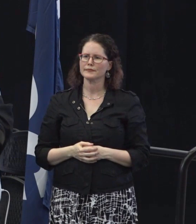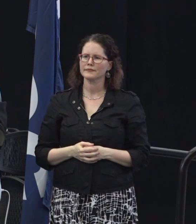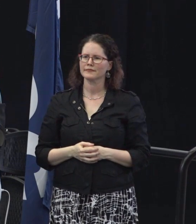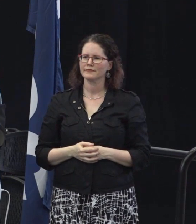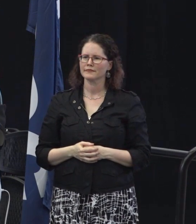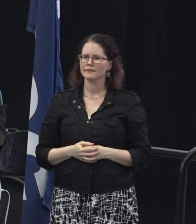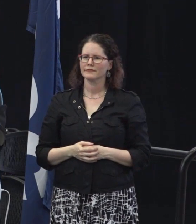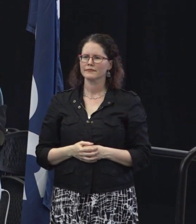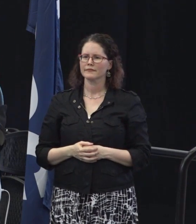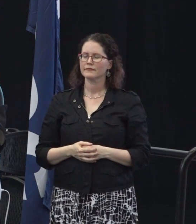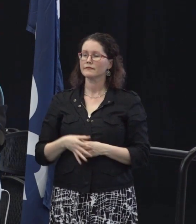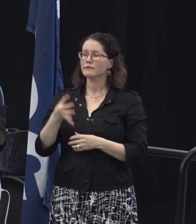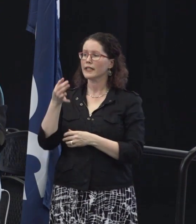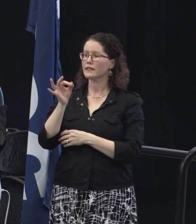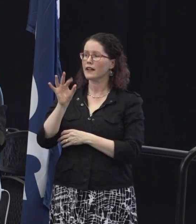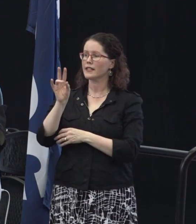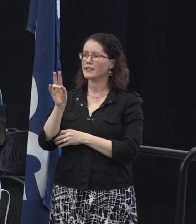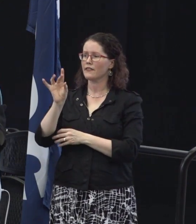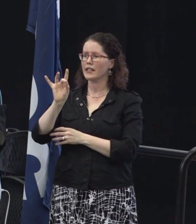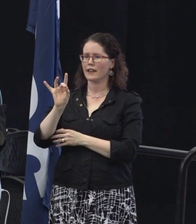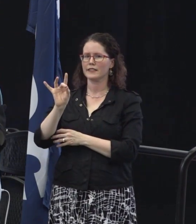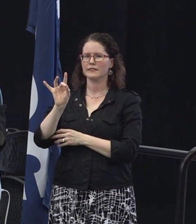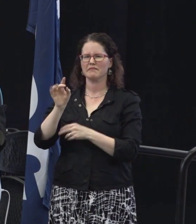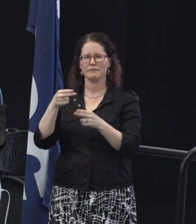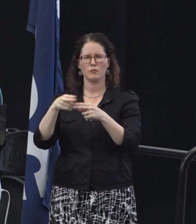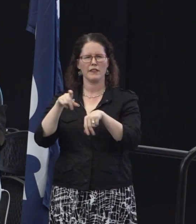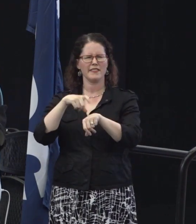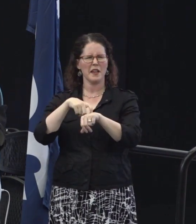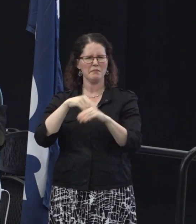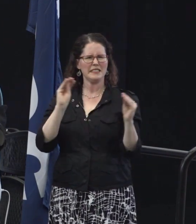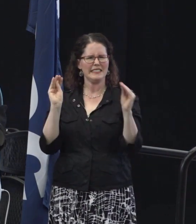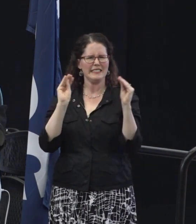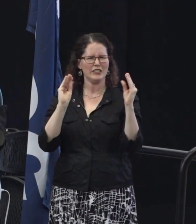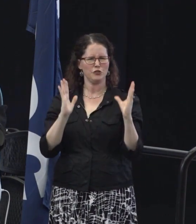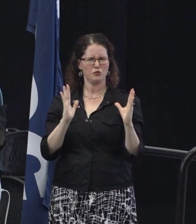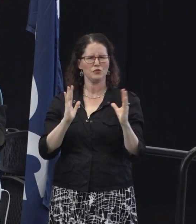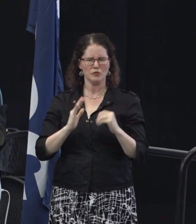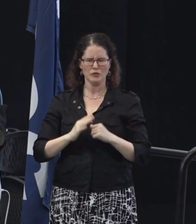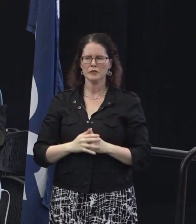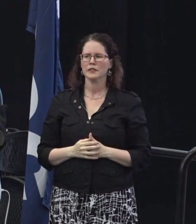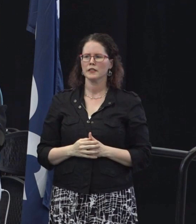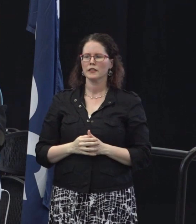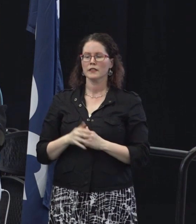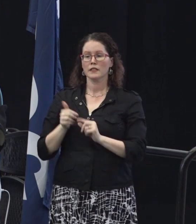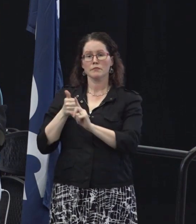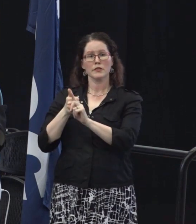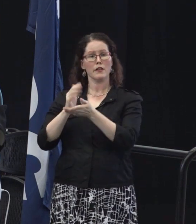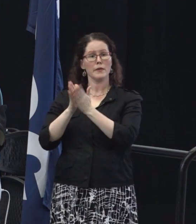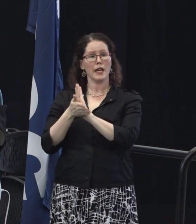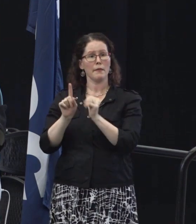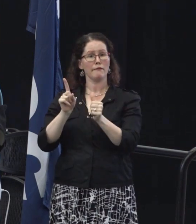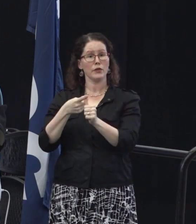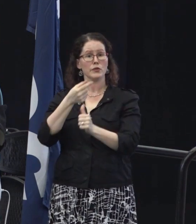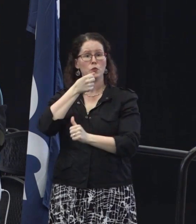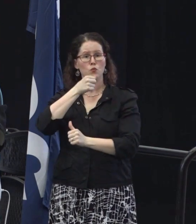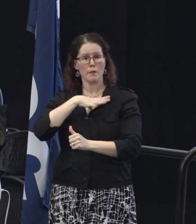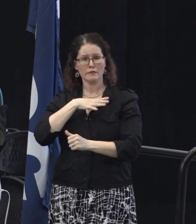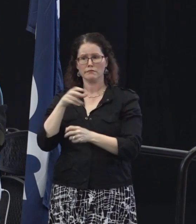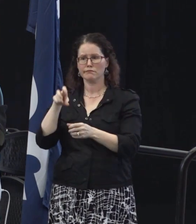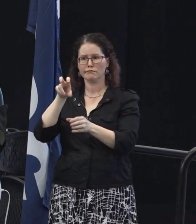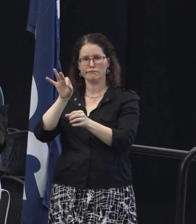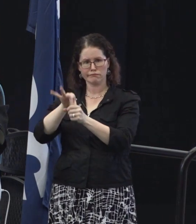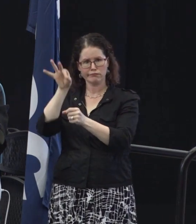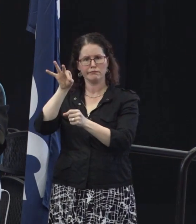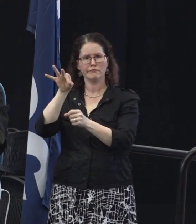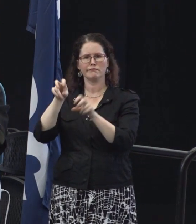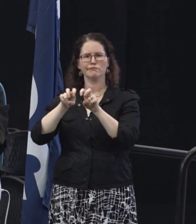In 1978, after working briefly as a teacher, Ms. Moore became the first woman elected to a Nova Scotia school board.